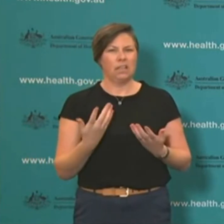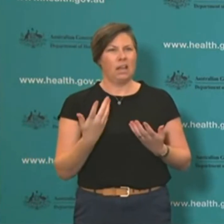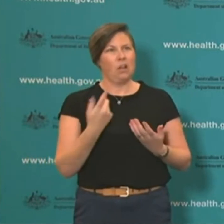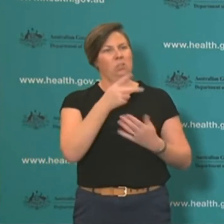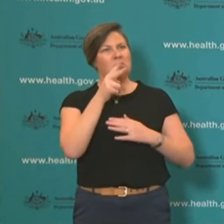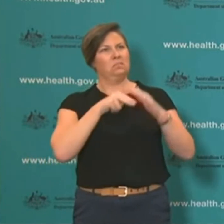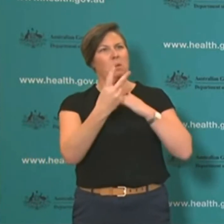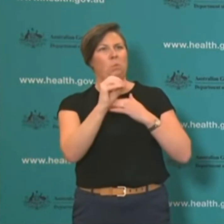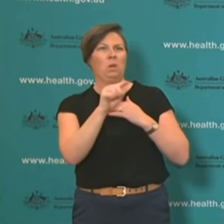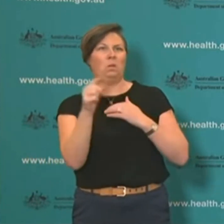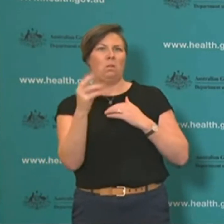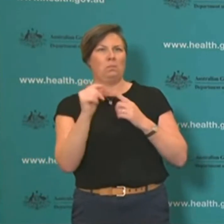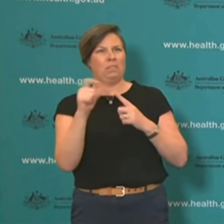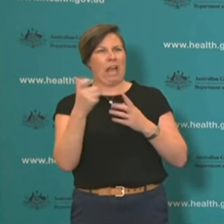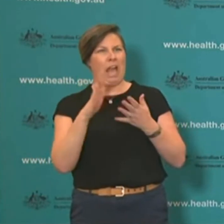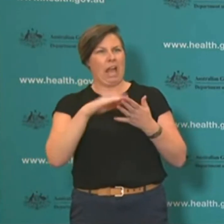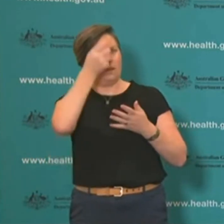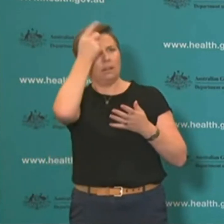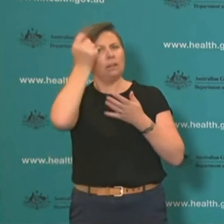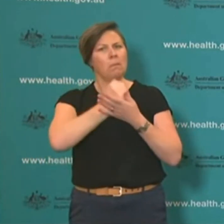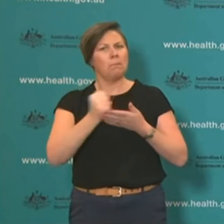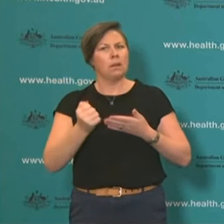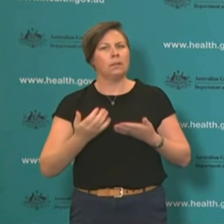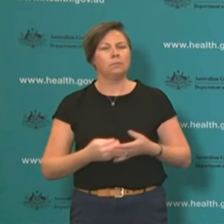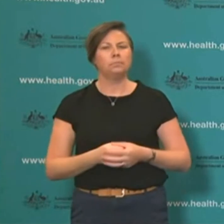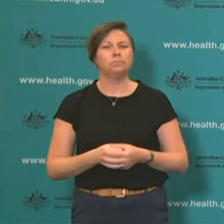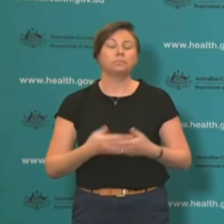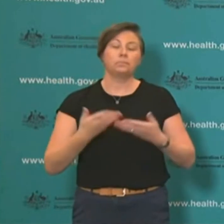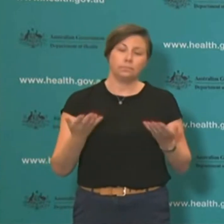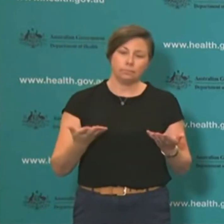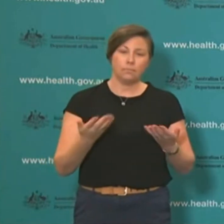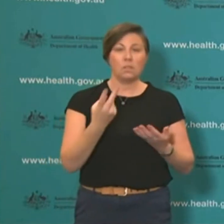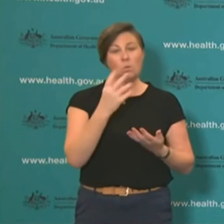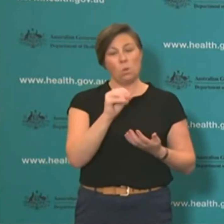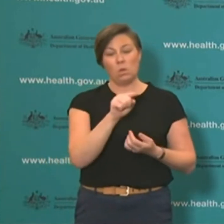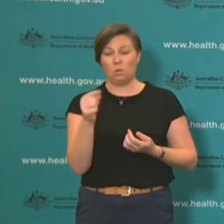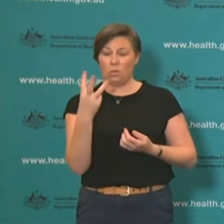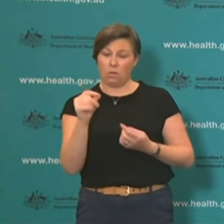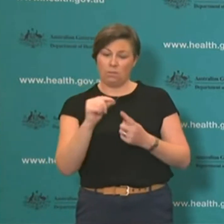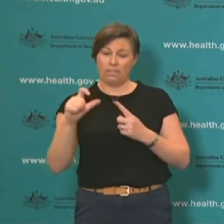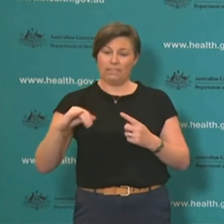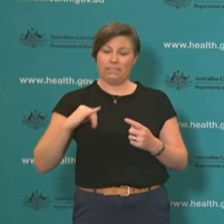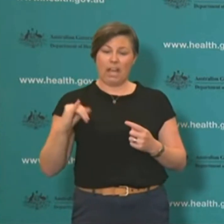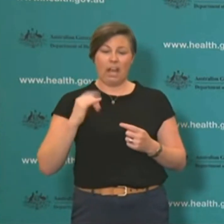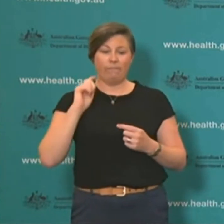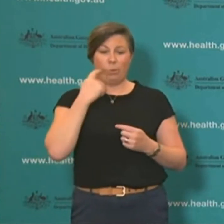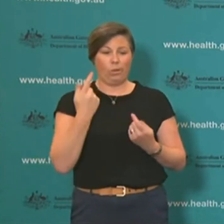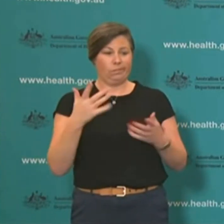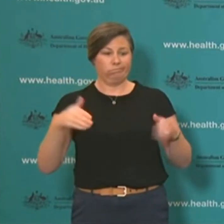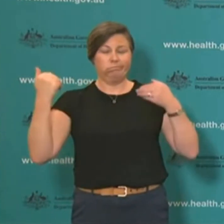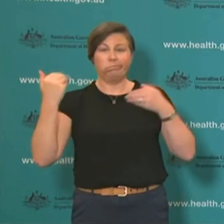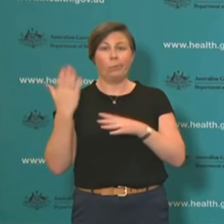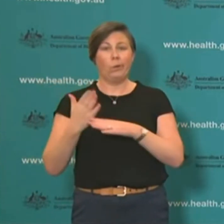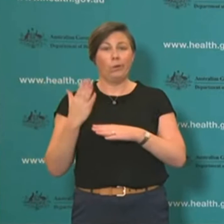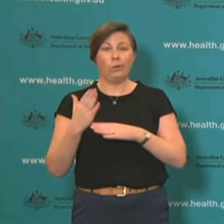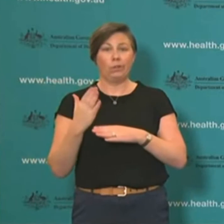and so forth? Well, I think the 20 to 30% figure, as I said in response to Claire's question, that's a very